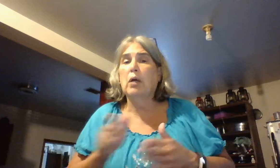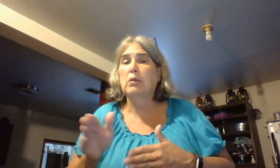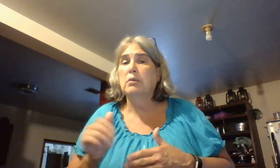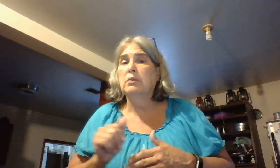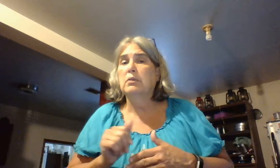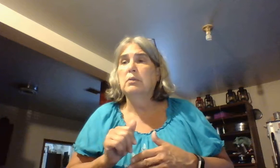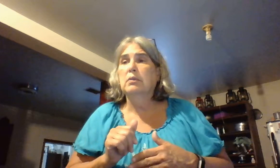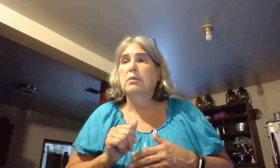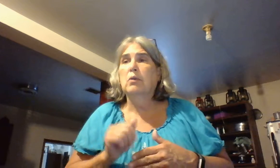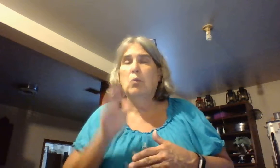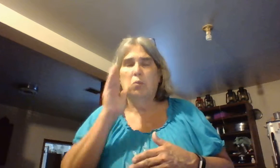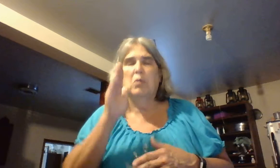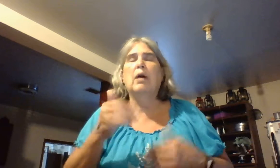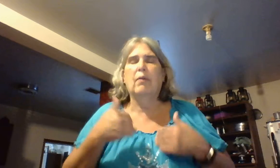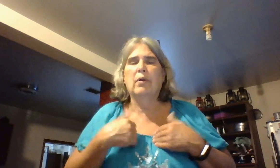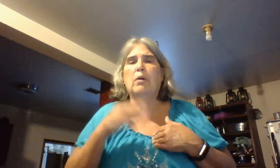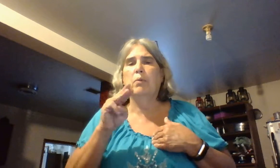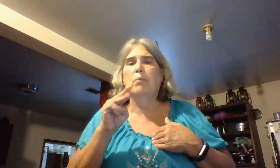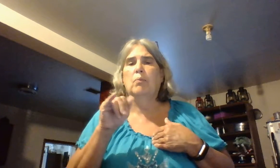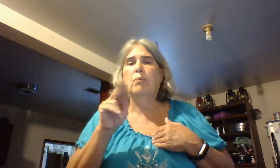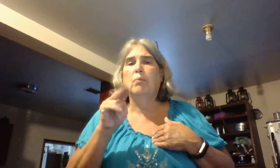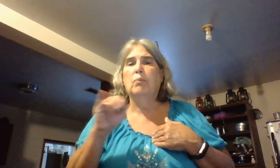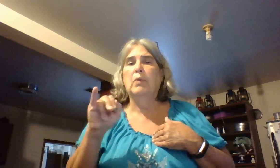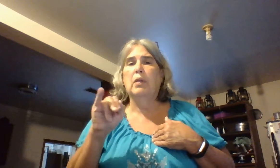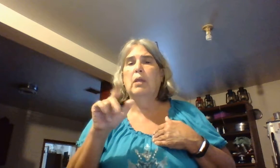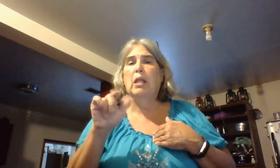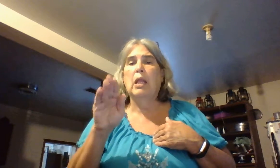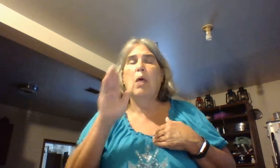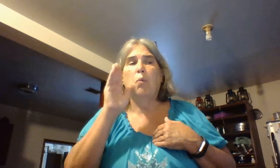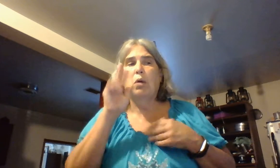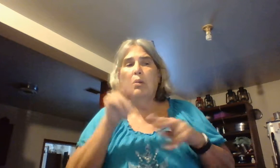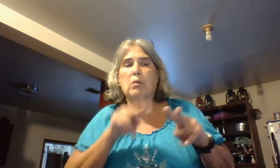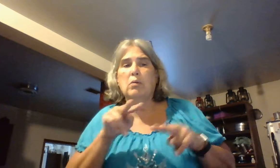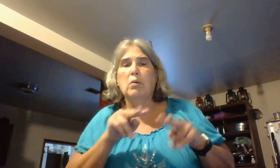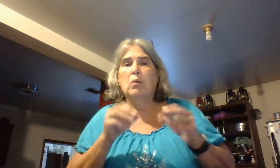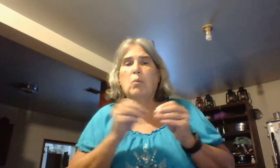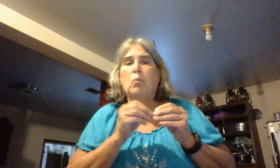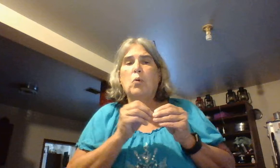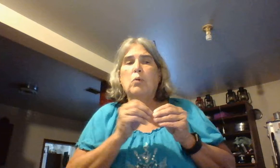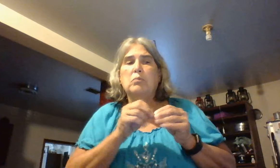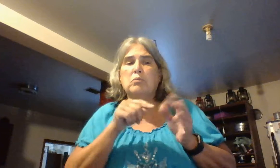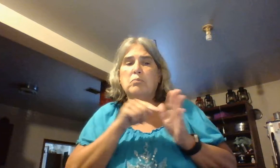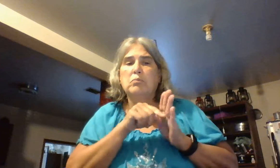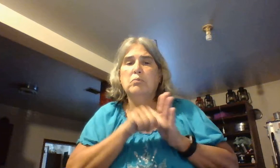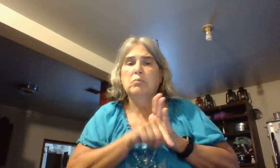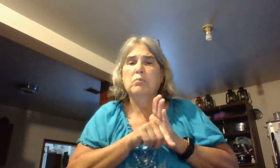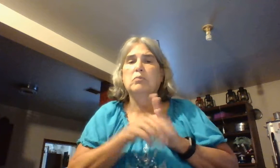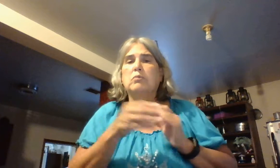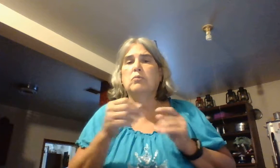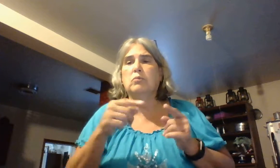here that's going to look at that in a little bit more detail and give you a better chance to understand that it's a cooling